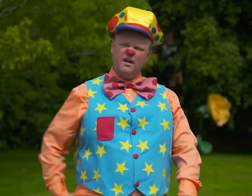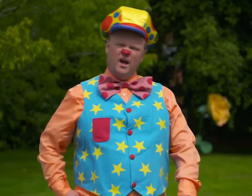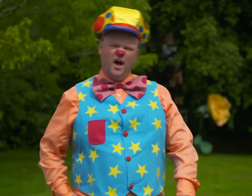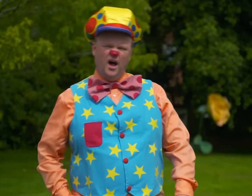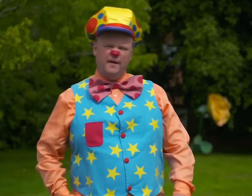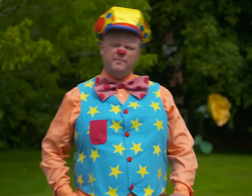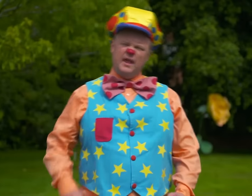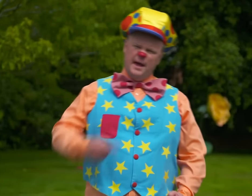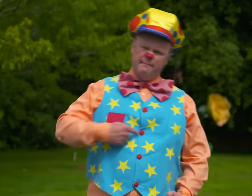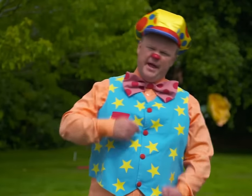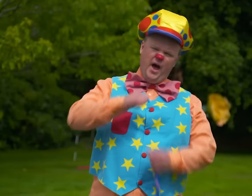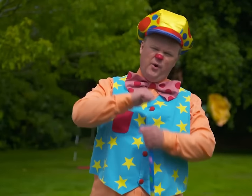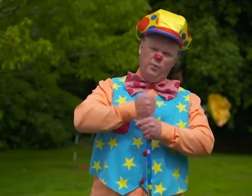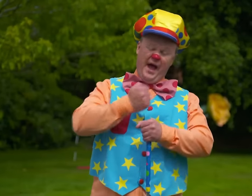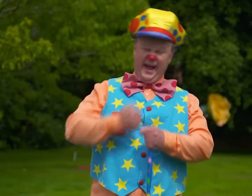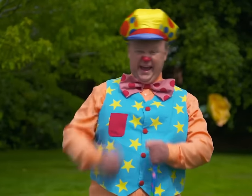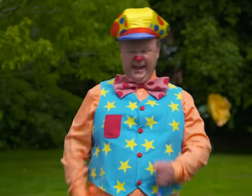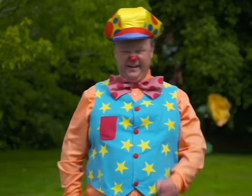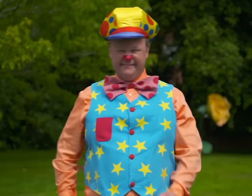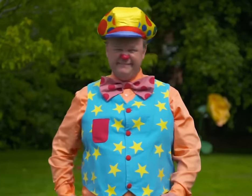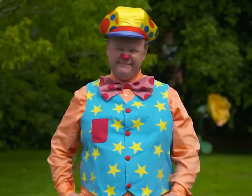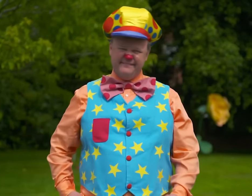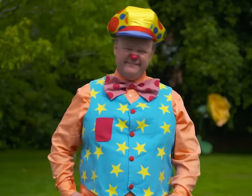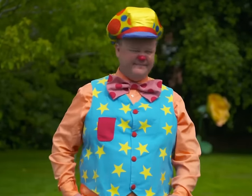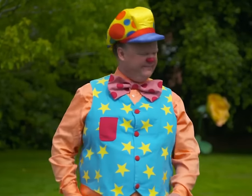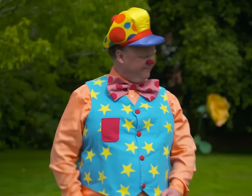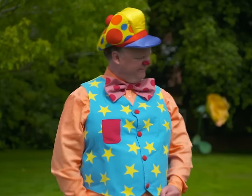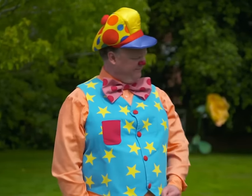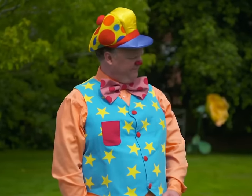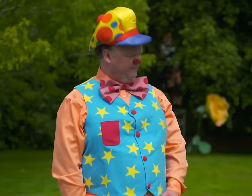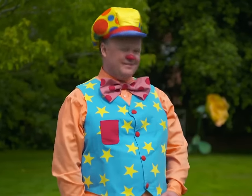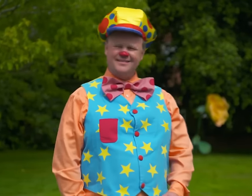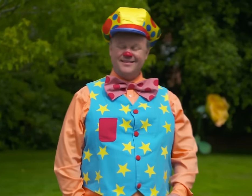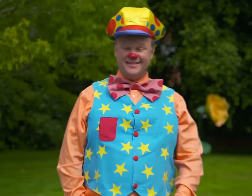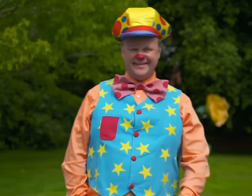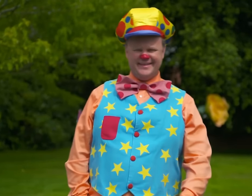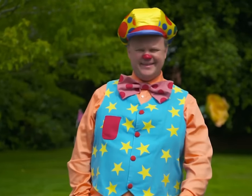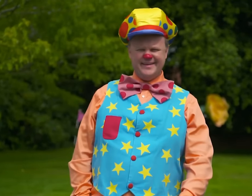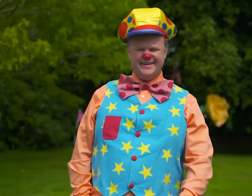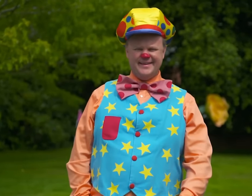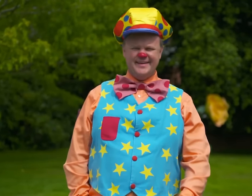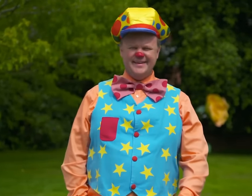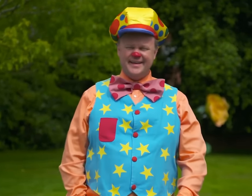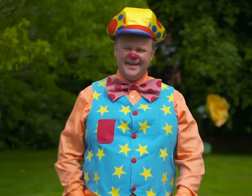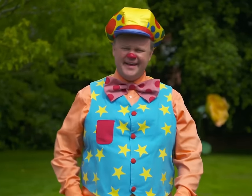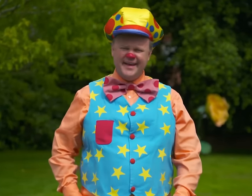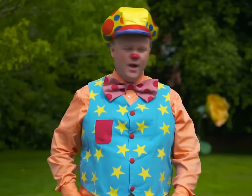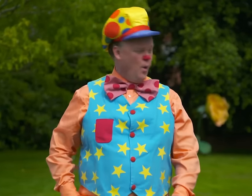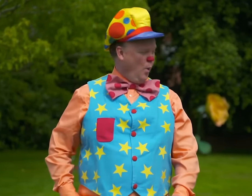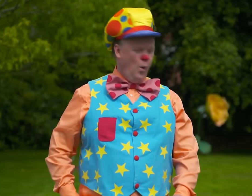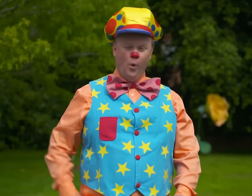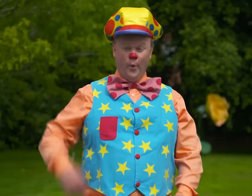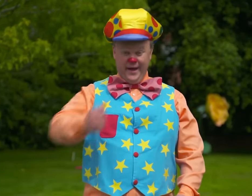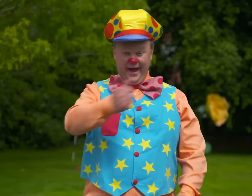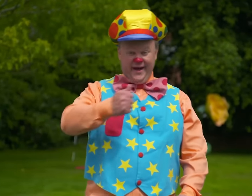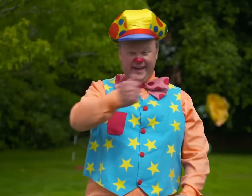Tumble. My own way? Just do what comes naturally and see what happens. Ooh,